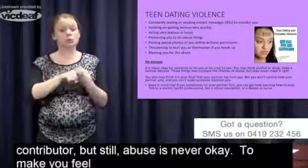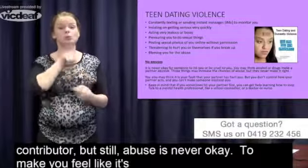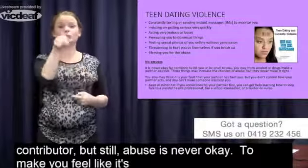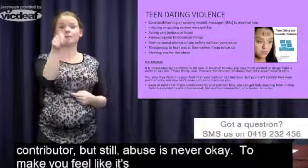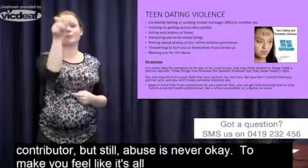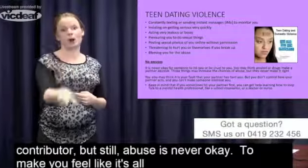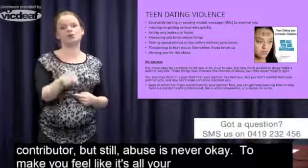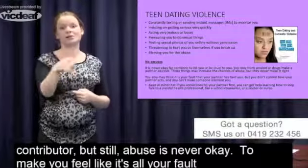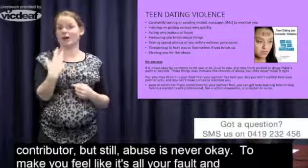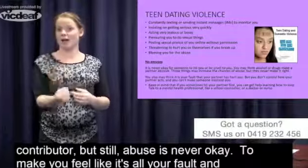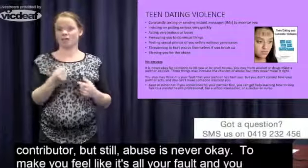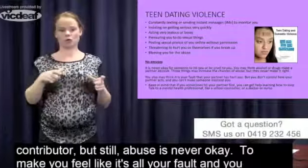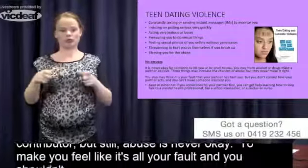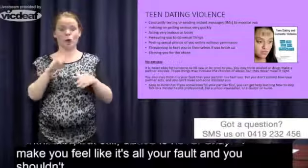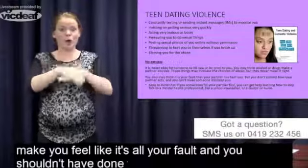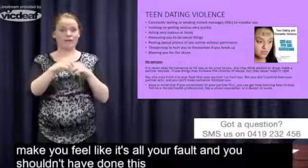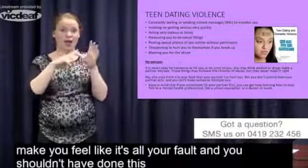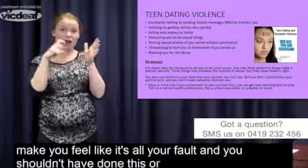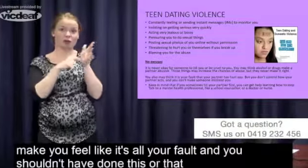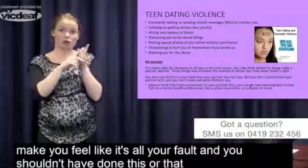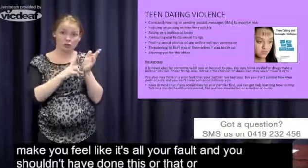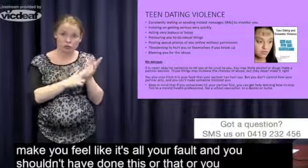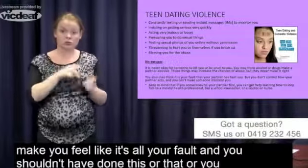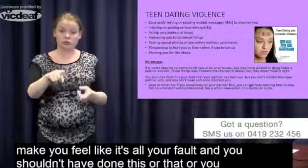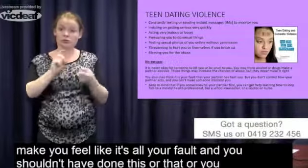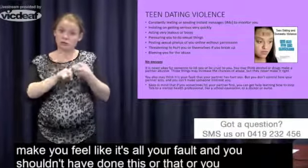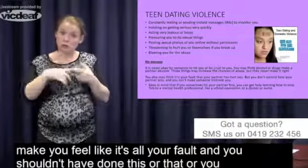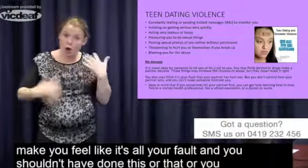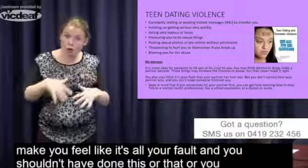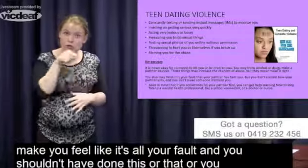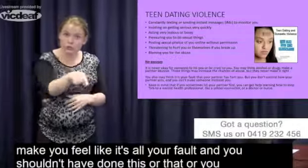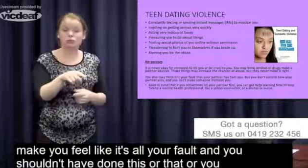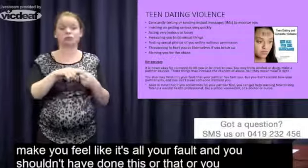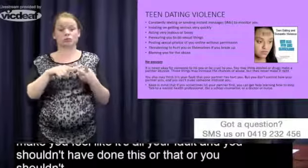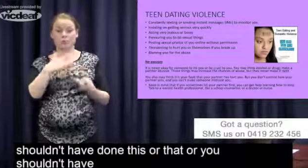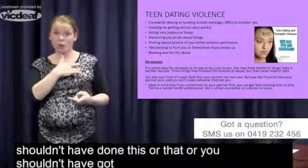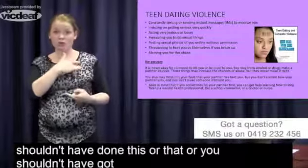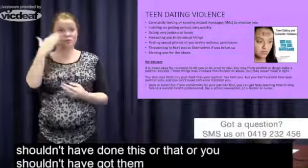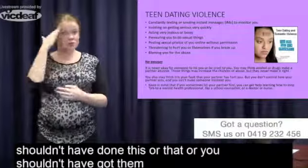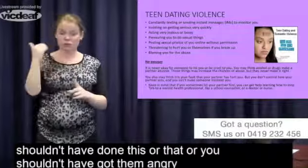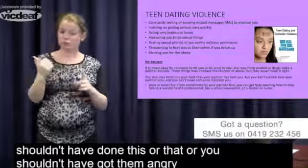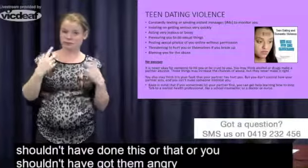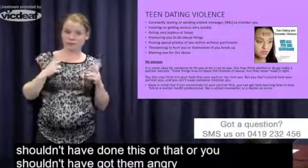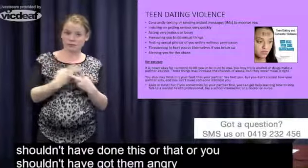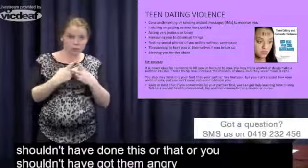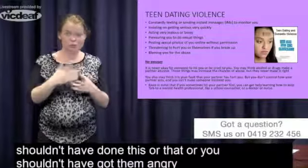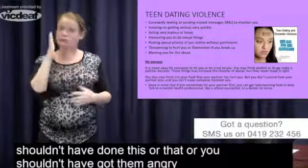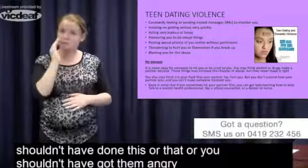done this or that, or you shouldn't have got them angry. It's the other person.